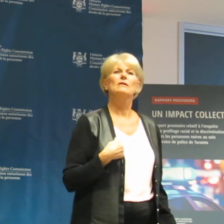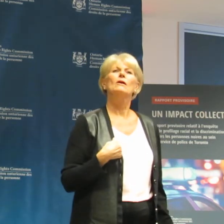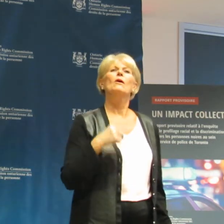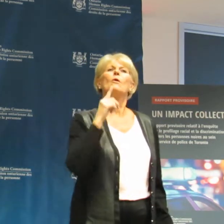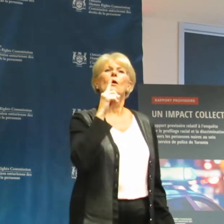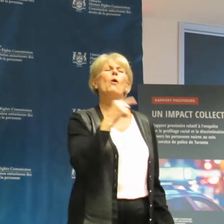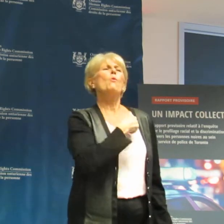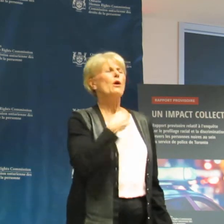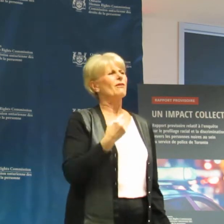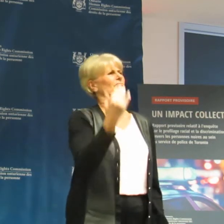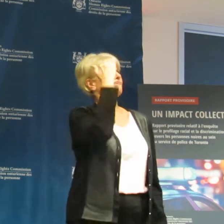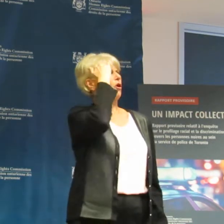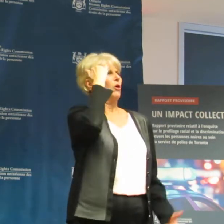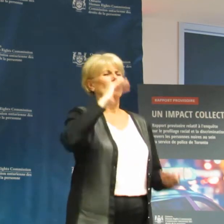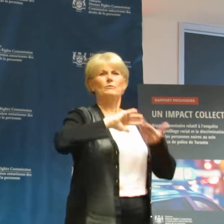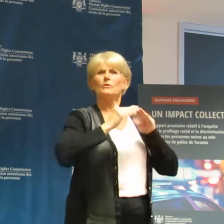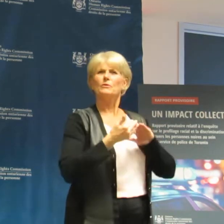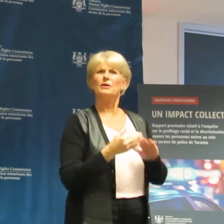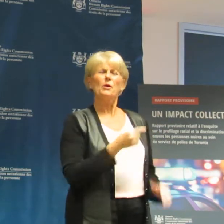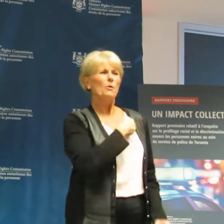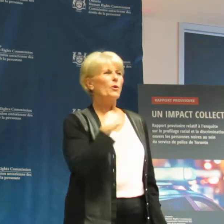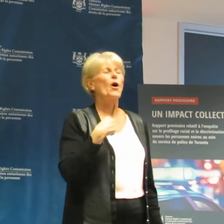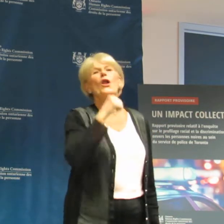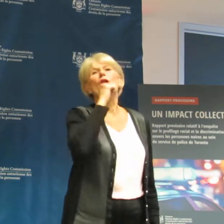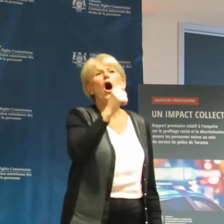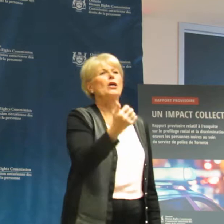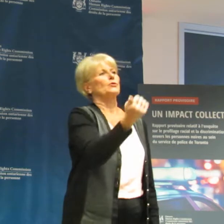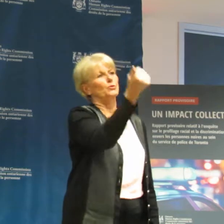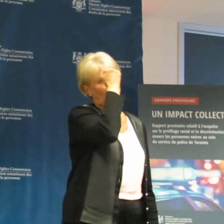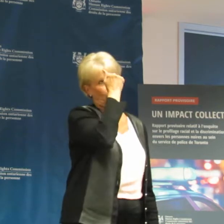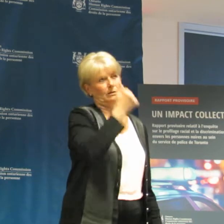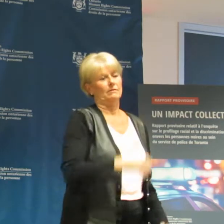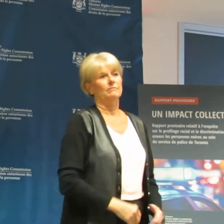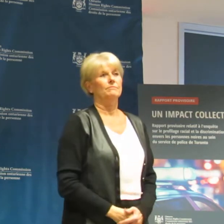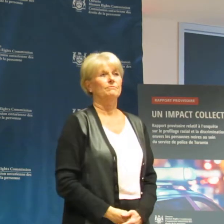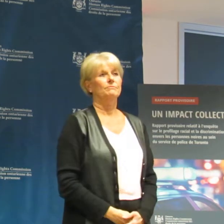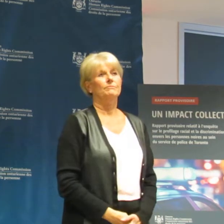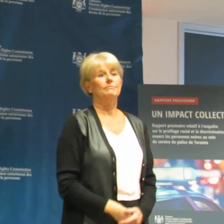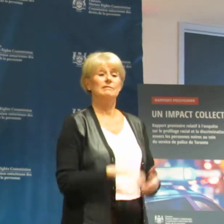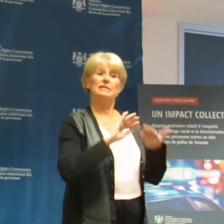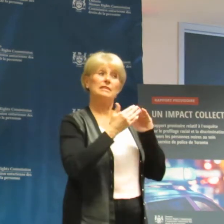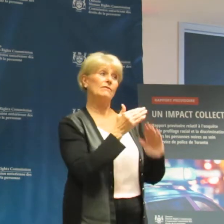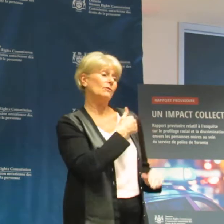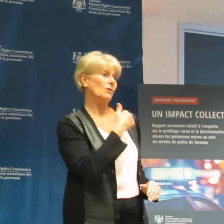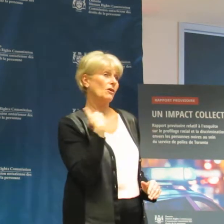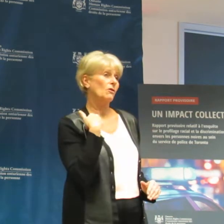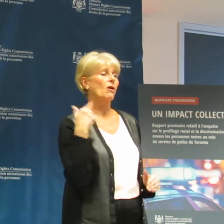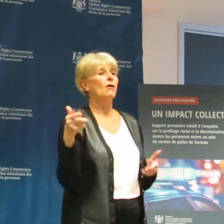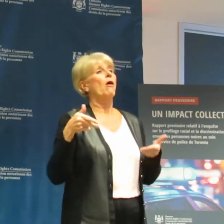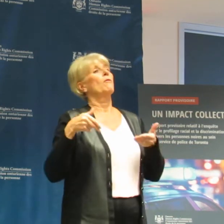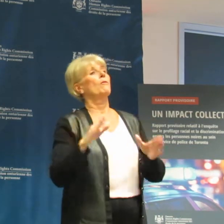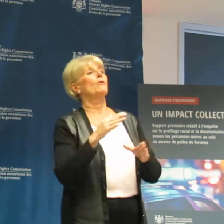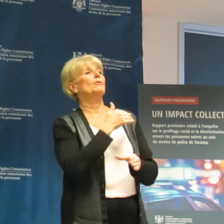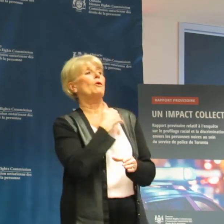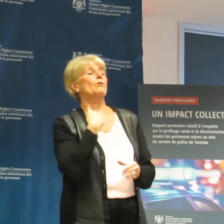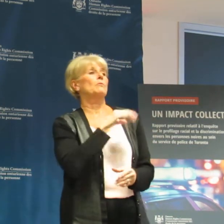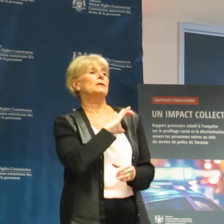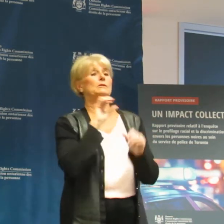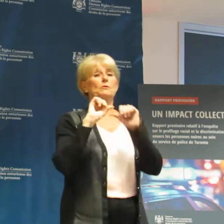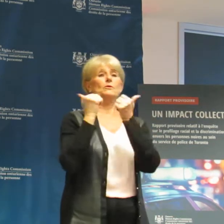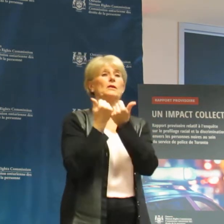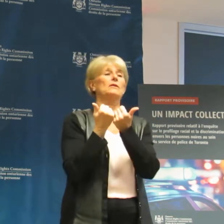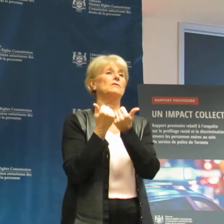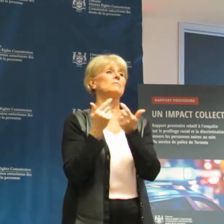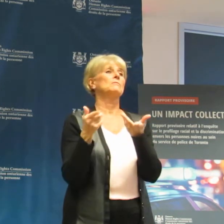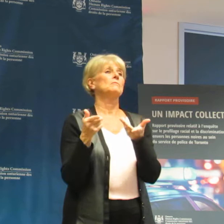an informed community. We are not stupid. The City of Toronto allowed the Toronto Police